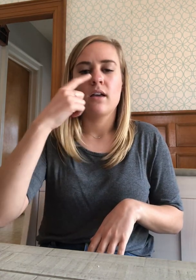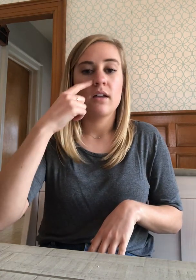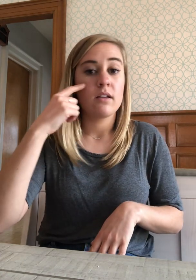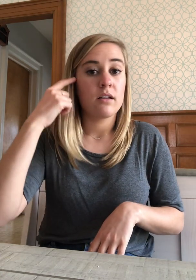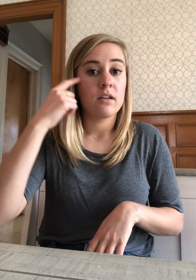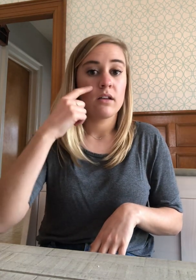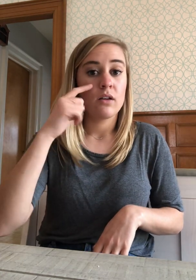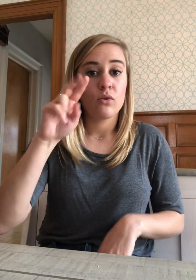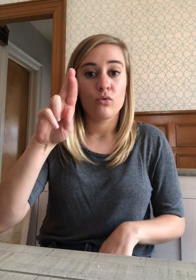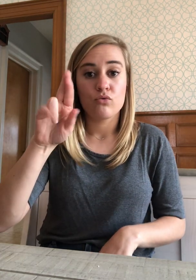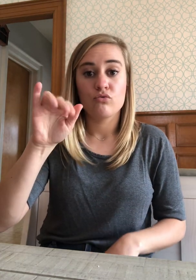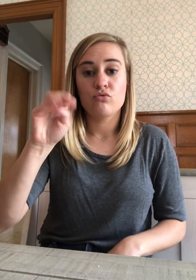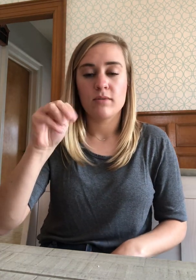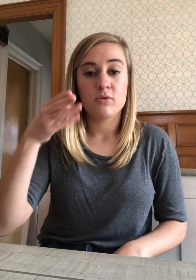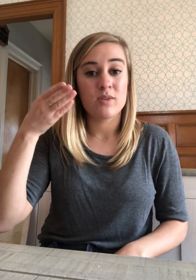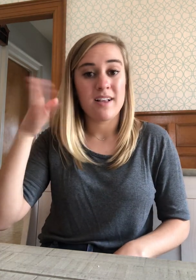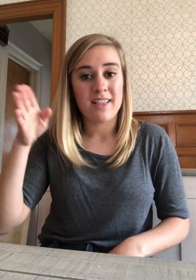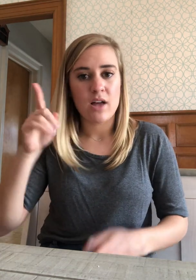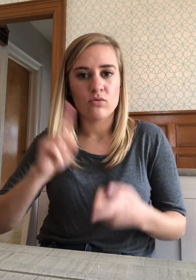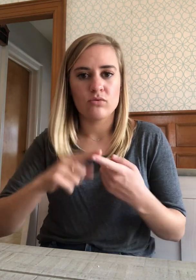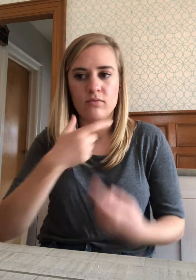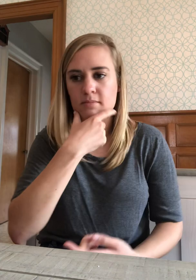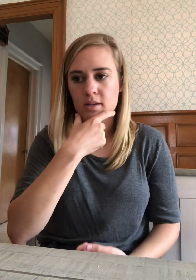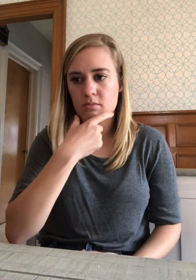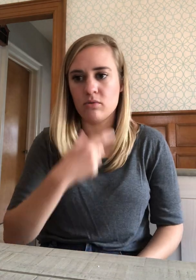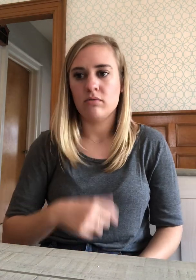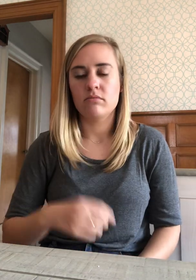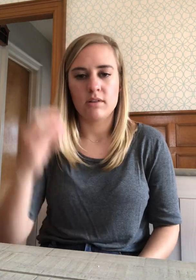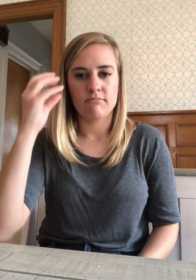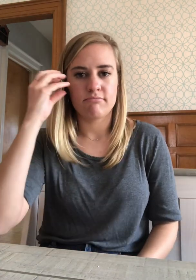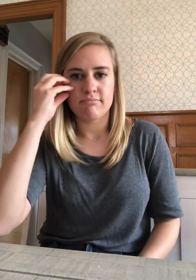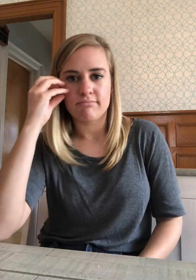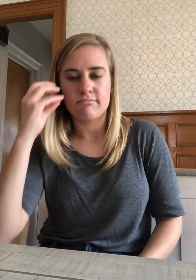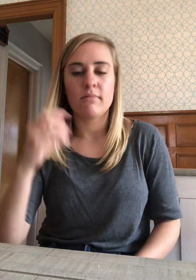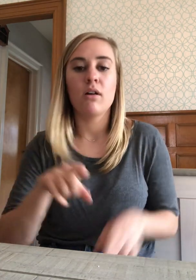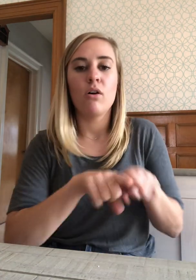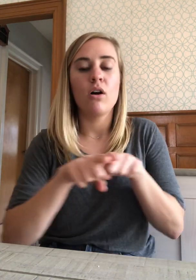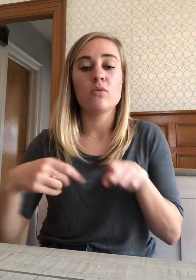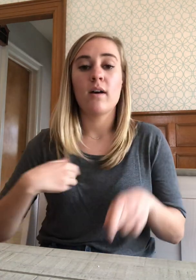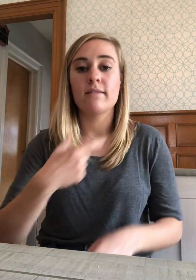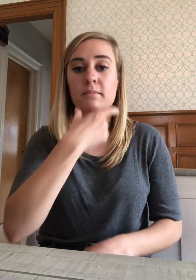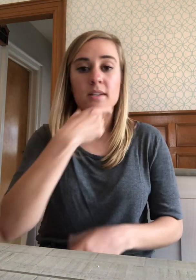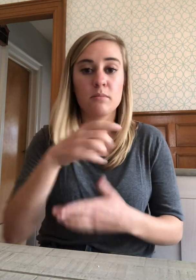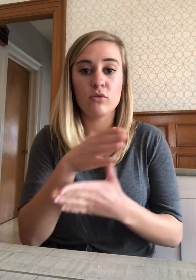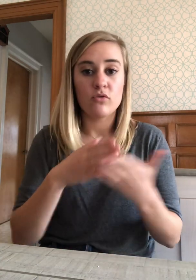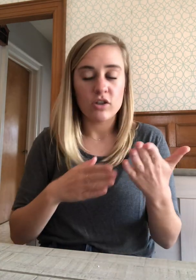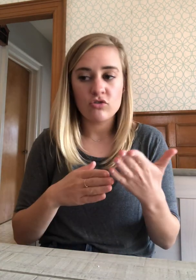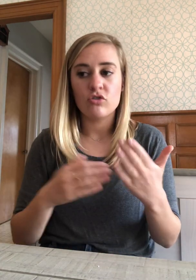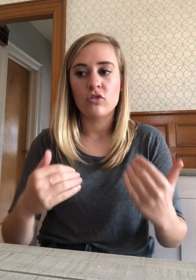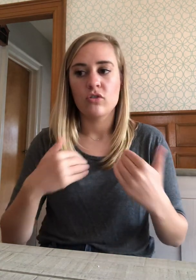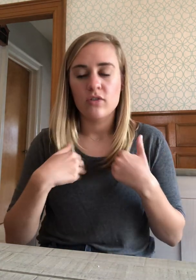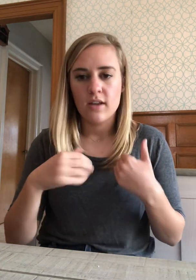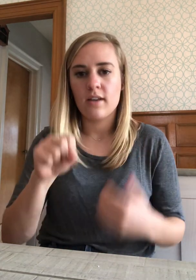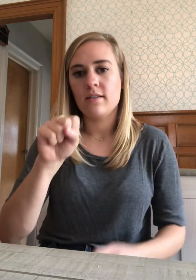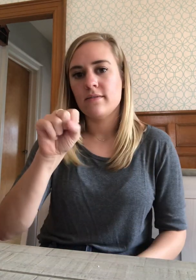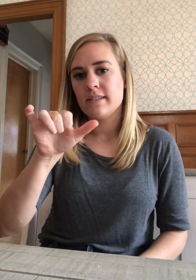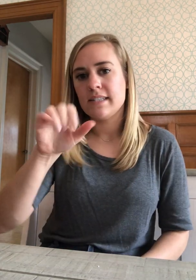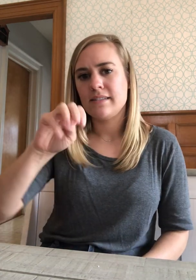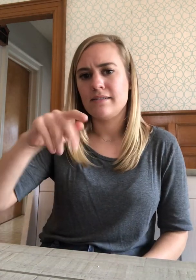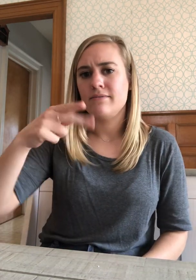mandible. This patient also had a mandibular fracture. There was a symphysis and an angle fracture. And what we're looking